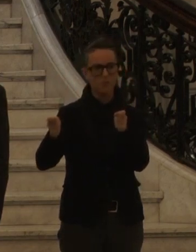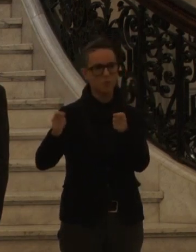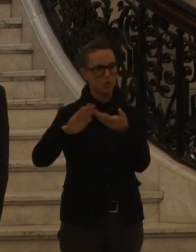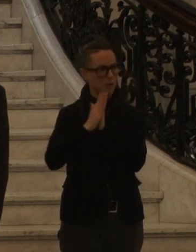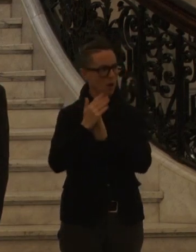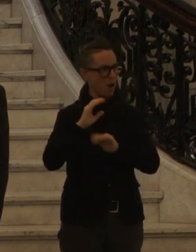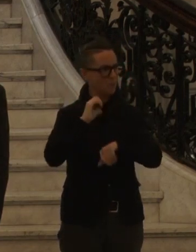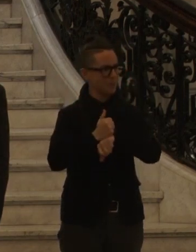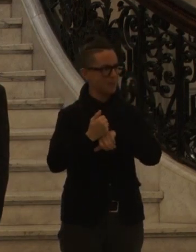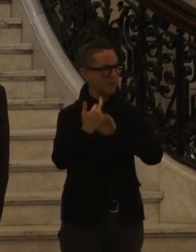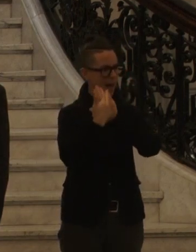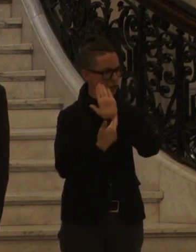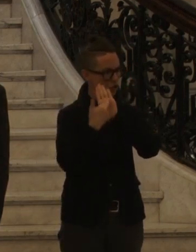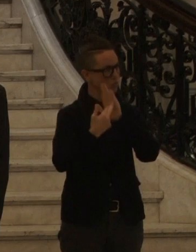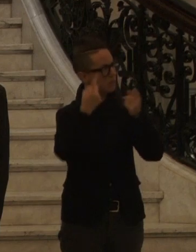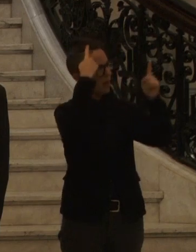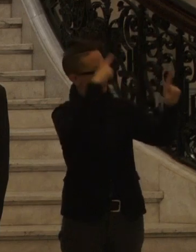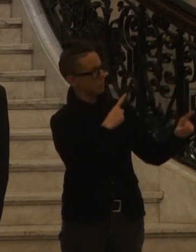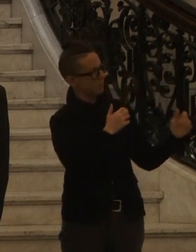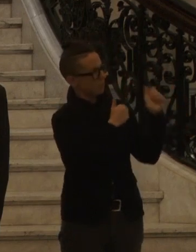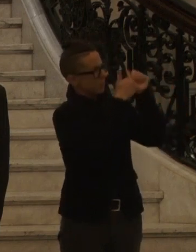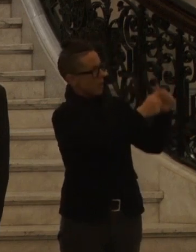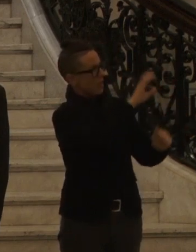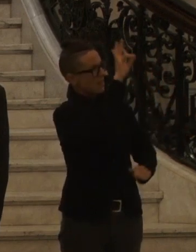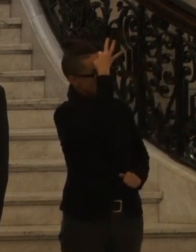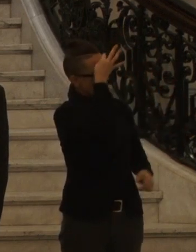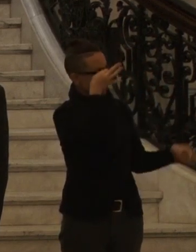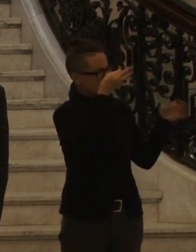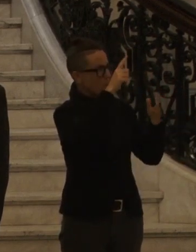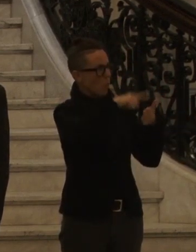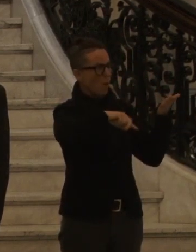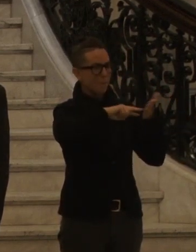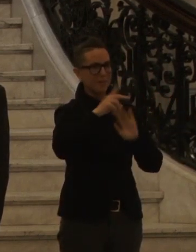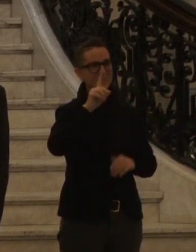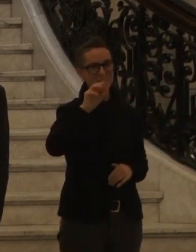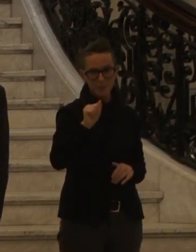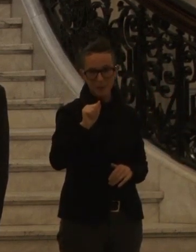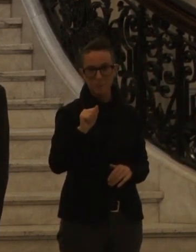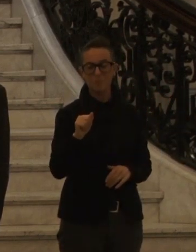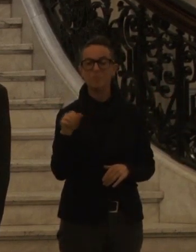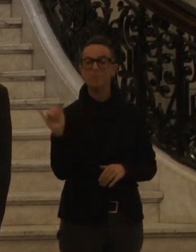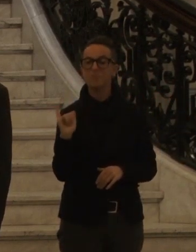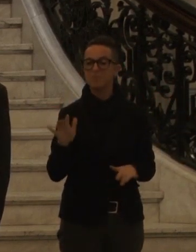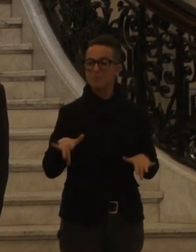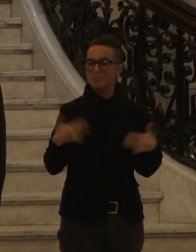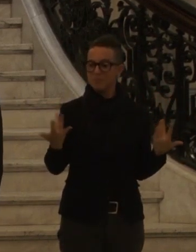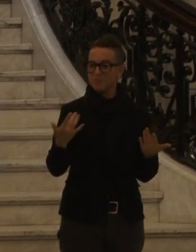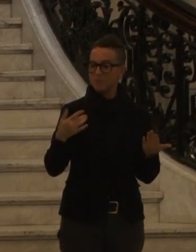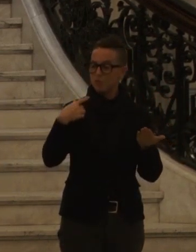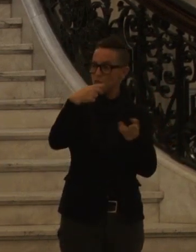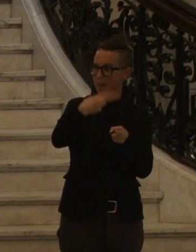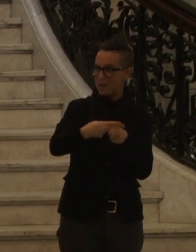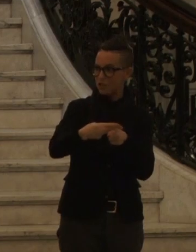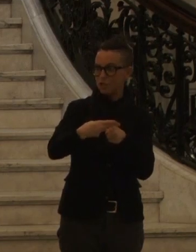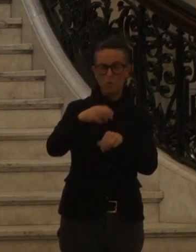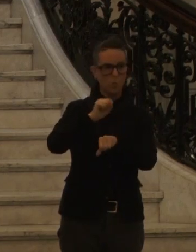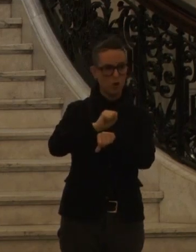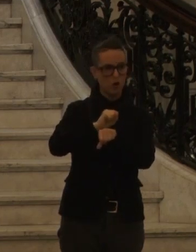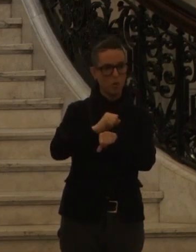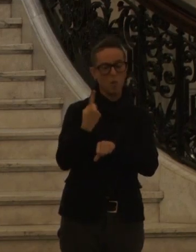statute consistent with the federal definitions of disabilities. Moreover, I'm excited to mention the work of one of